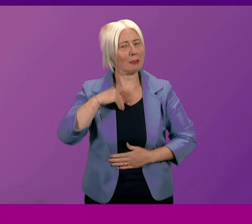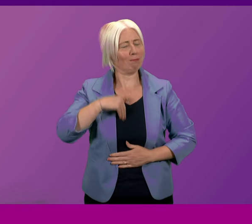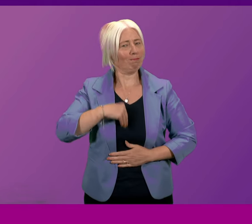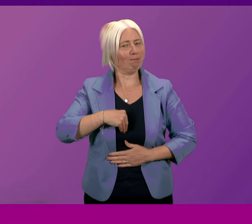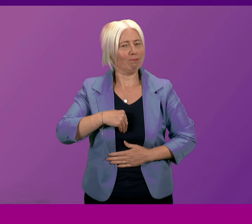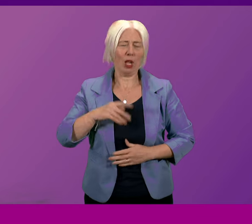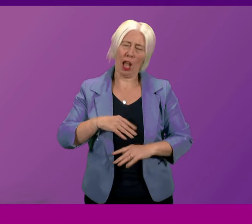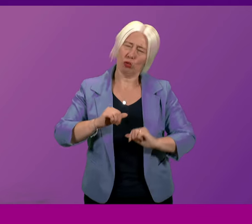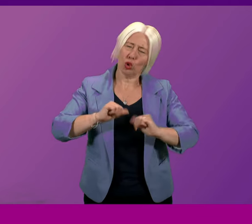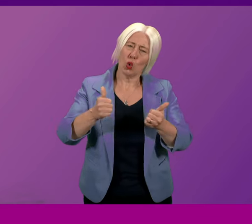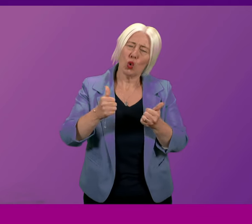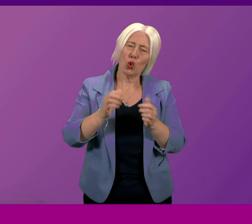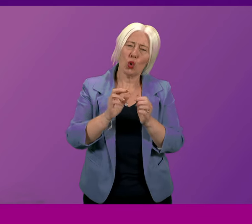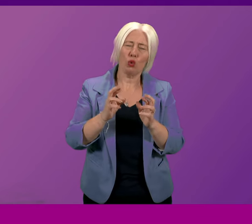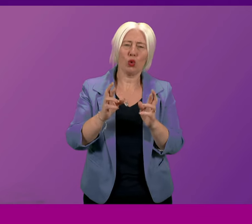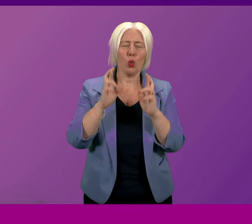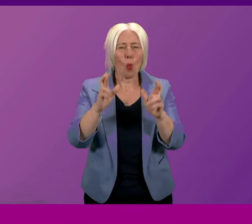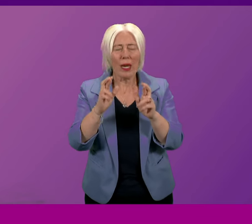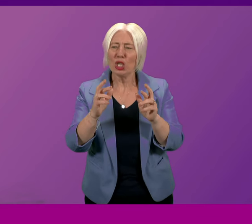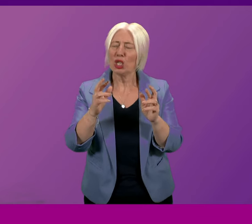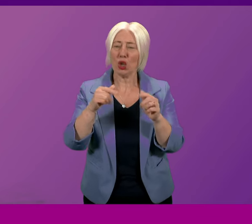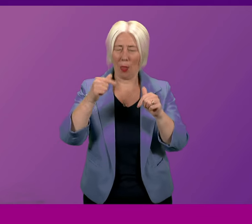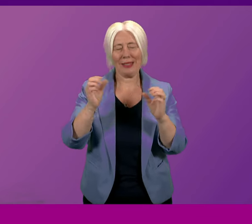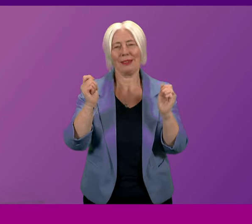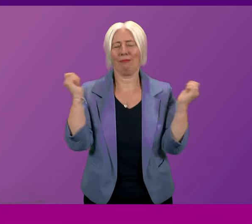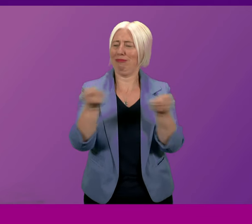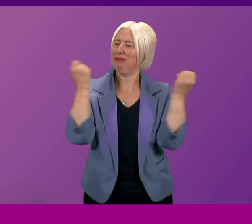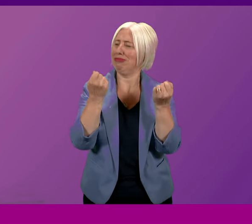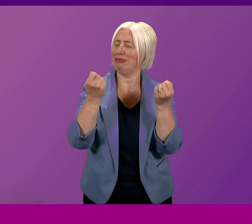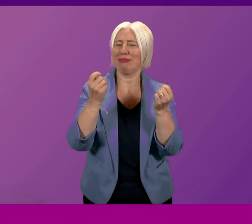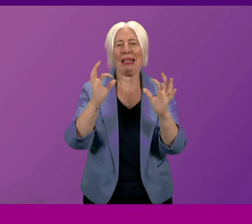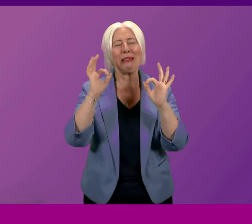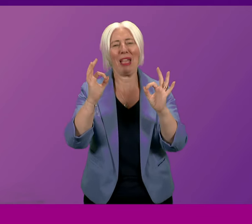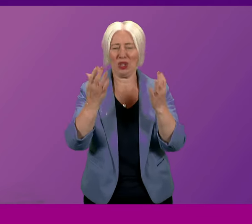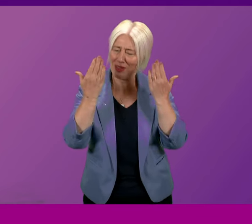possible good wish on this special occasion and for the years to come.